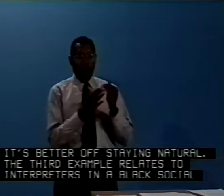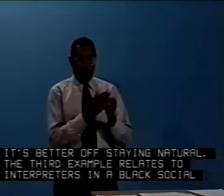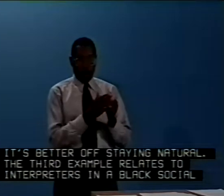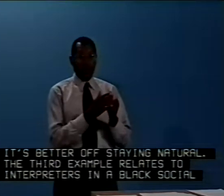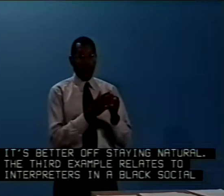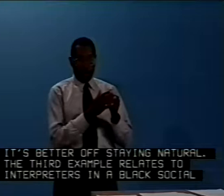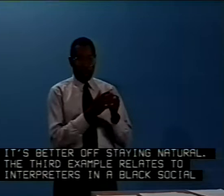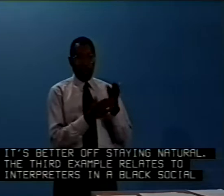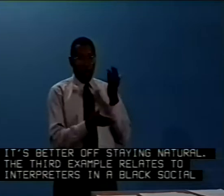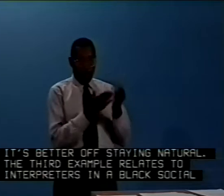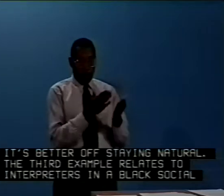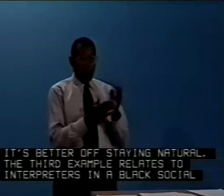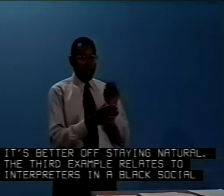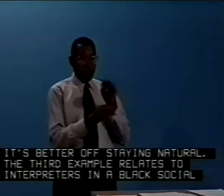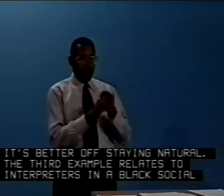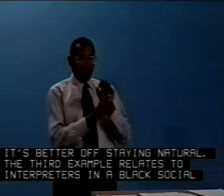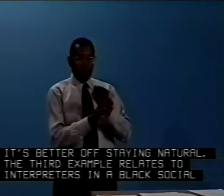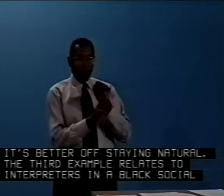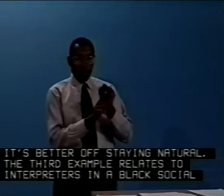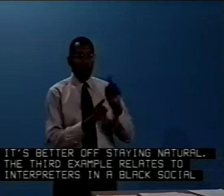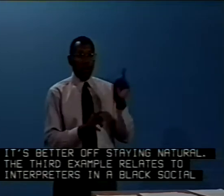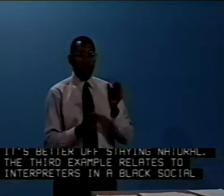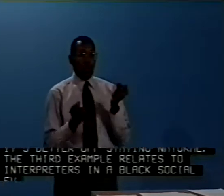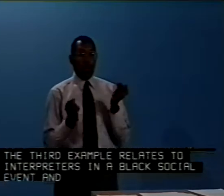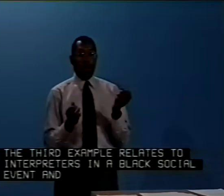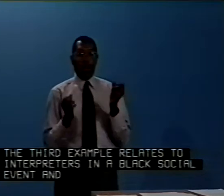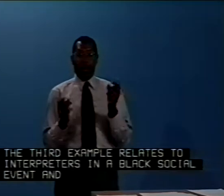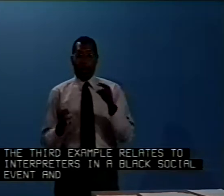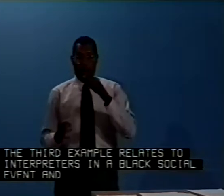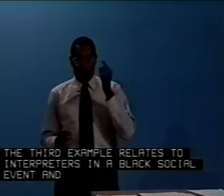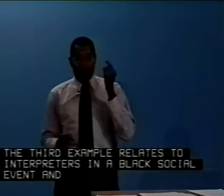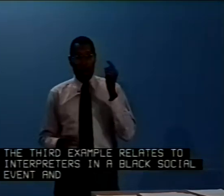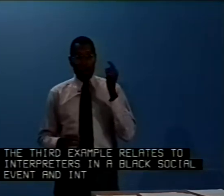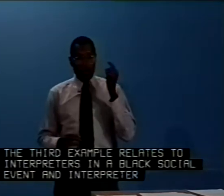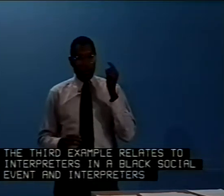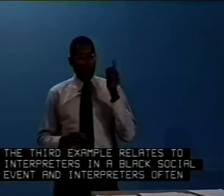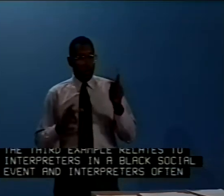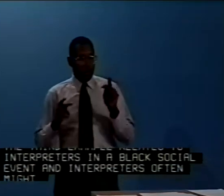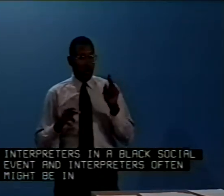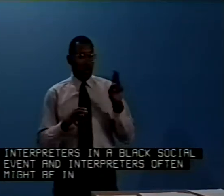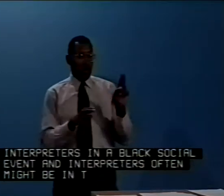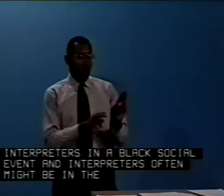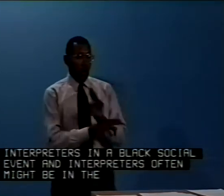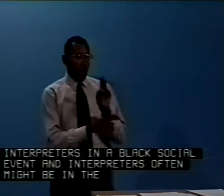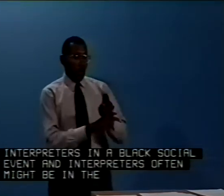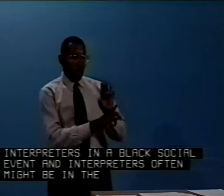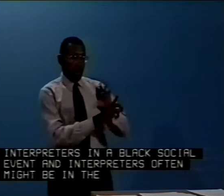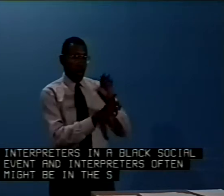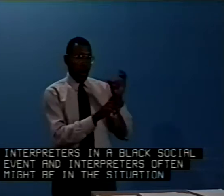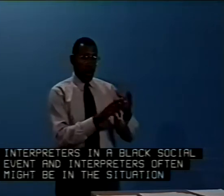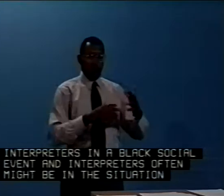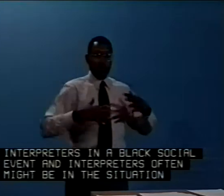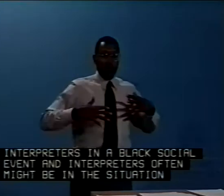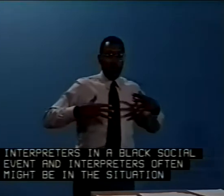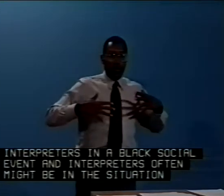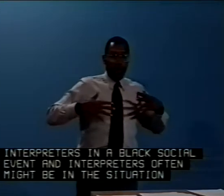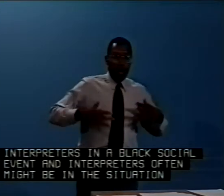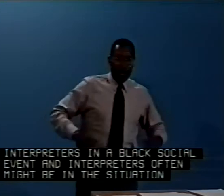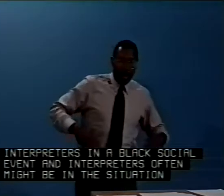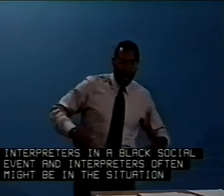and interpreters often might be in a situation where many black people are using